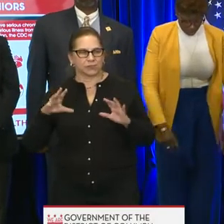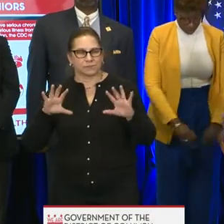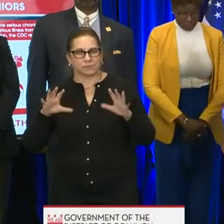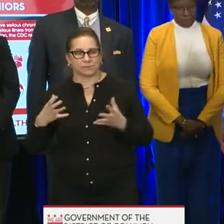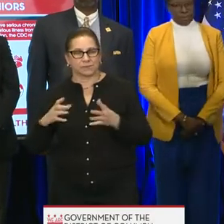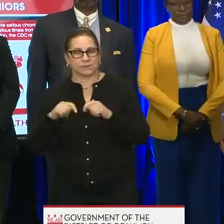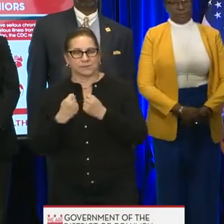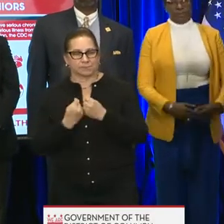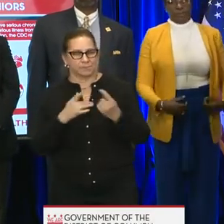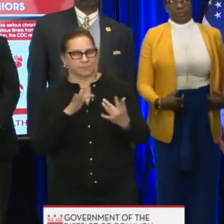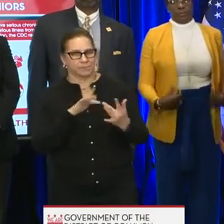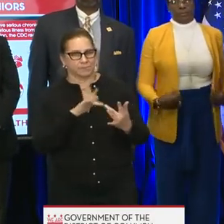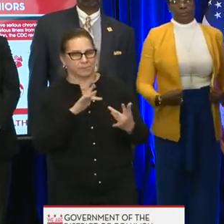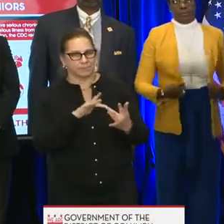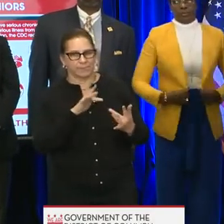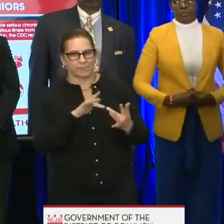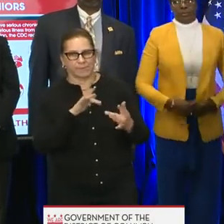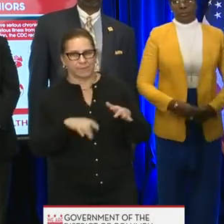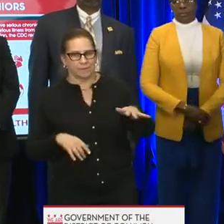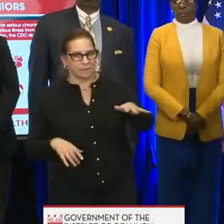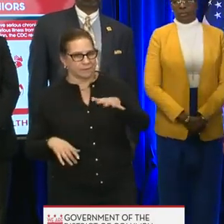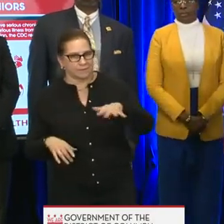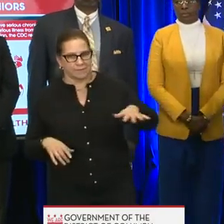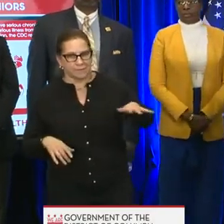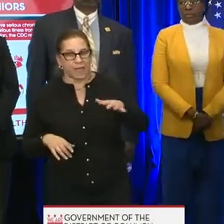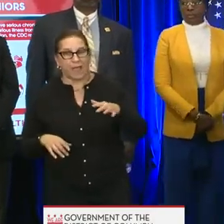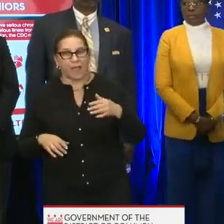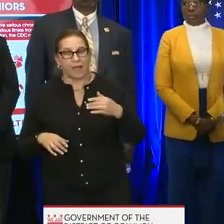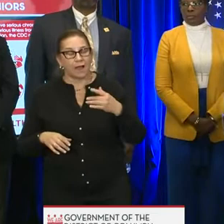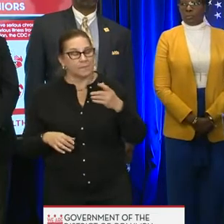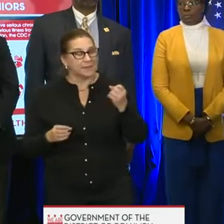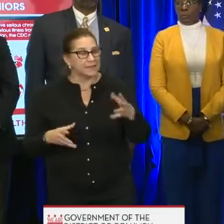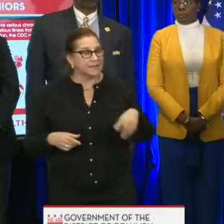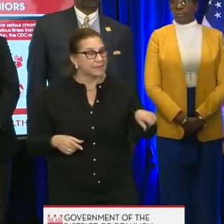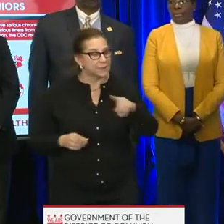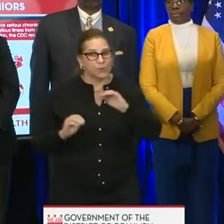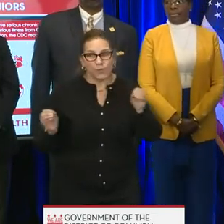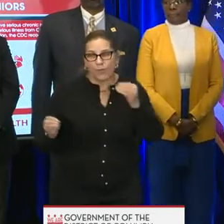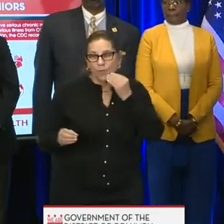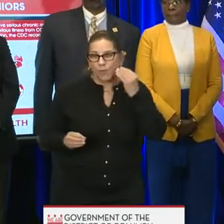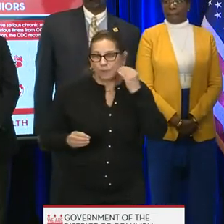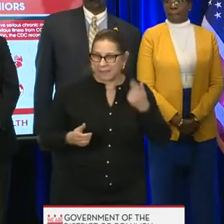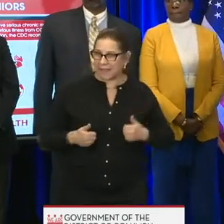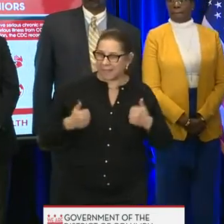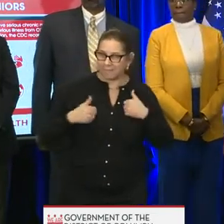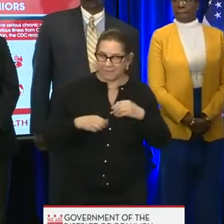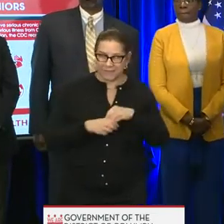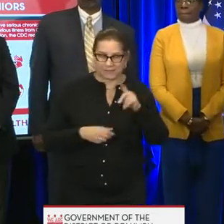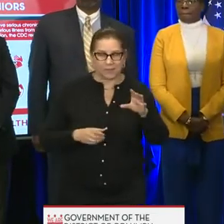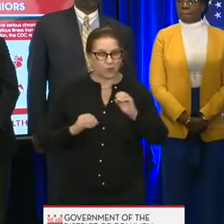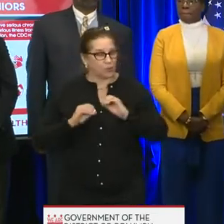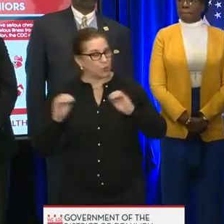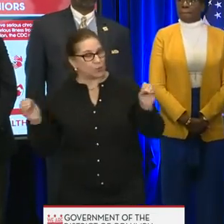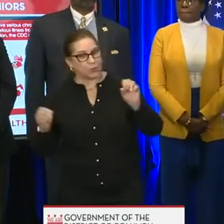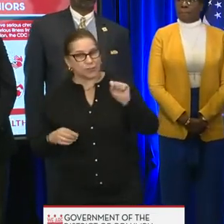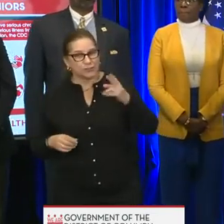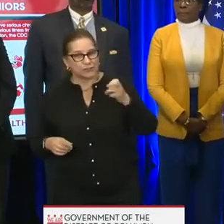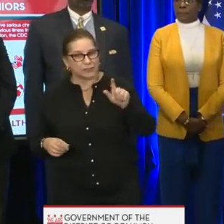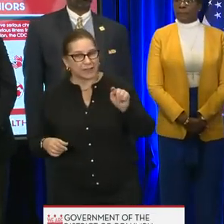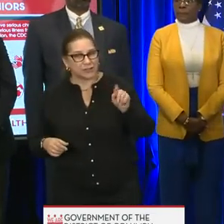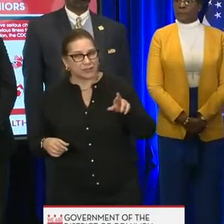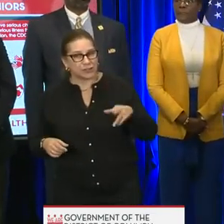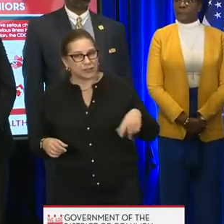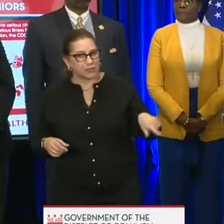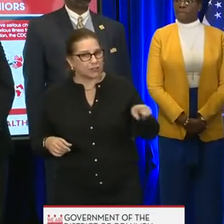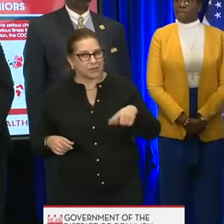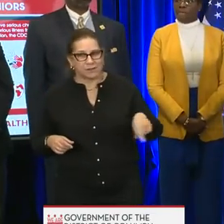who are experiencing homelessness that are unhoused or unsheltered, and they have a supply of hand sanitation that